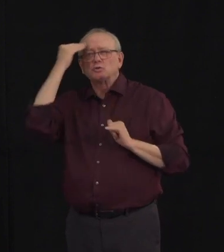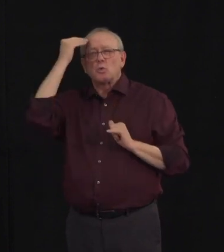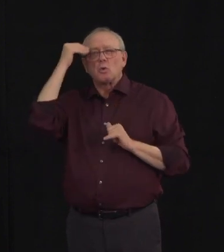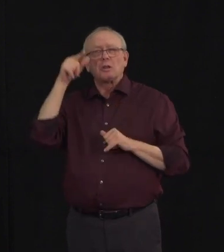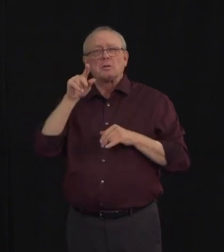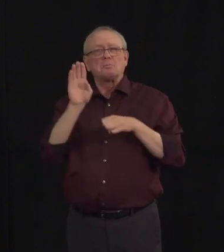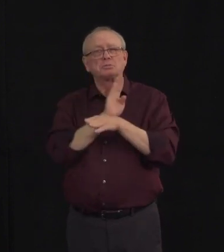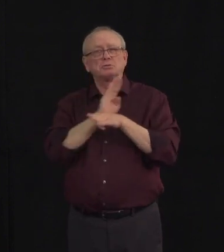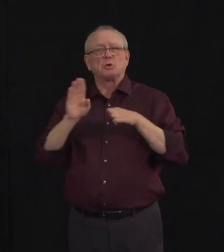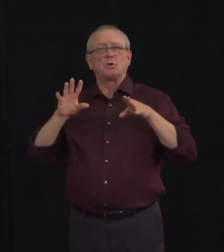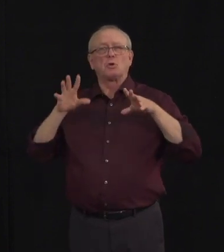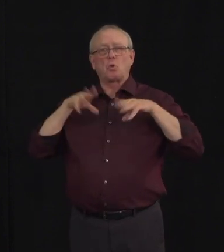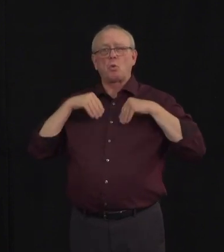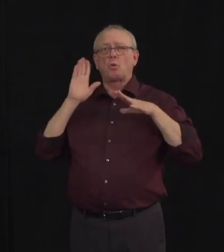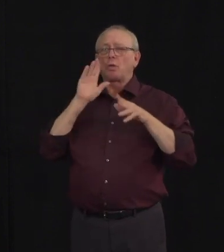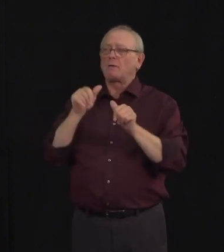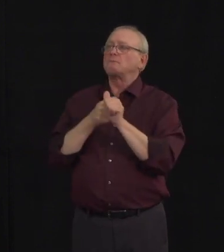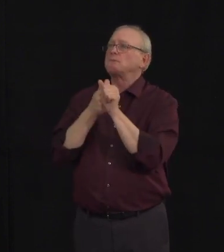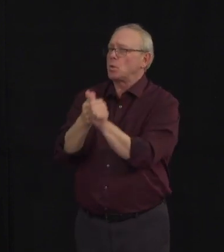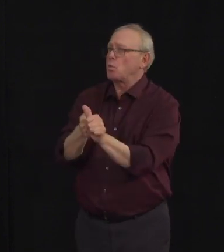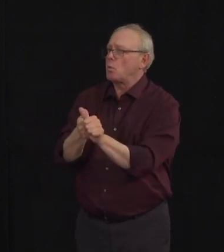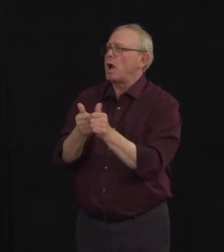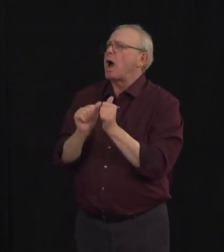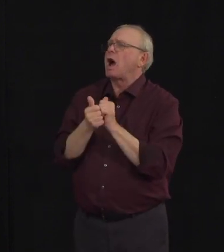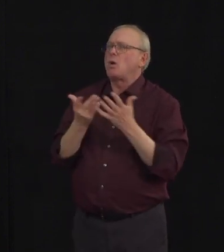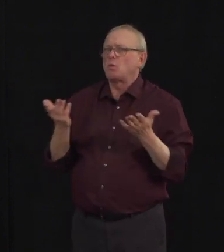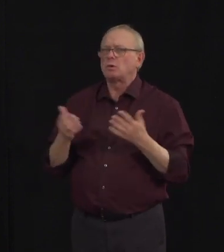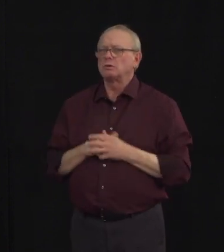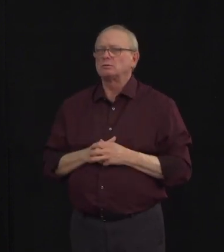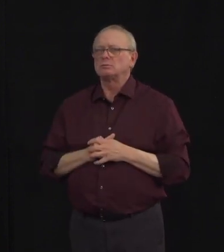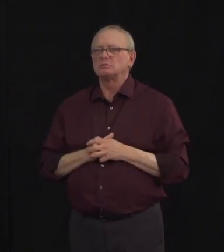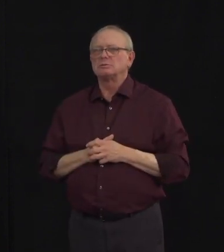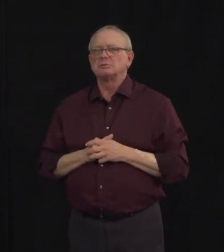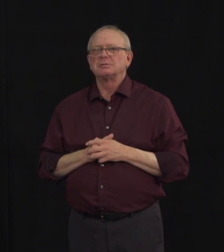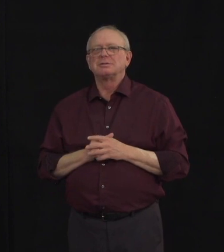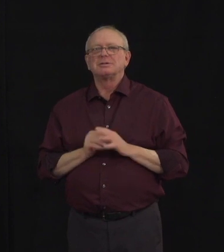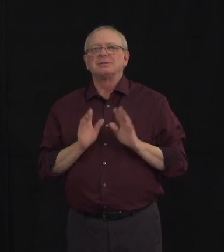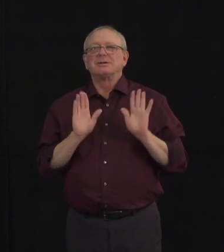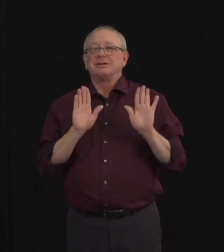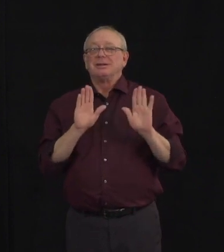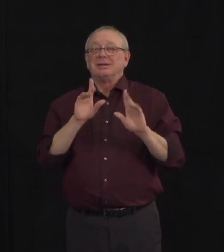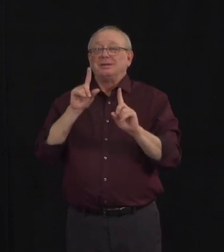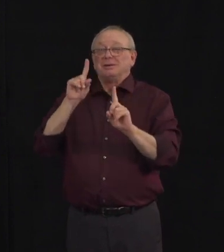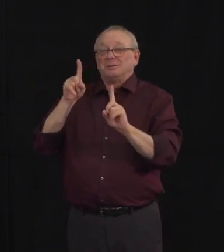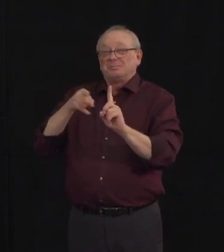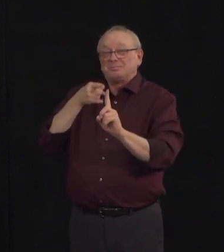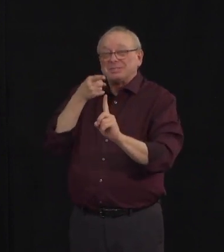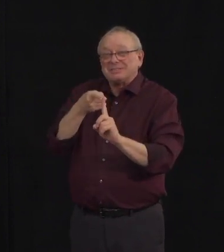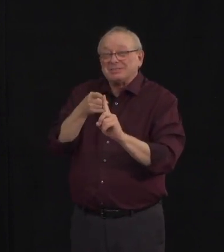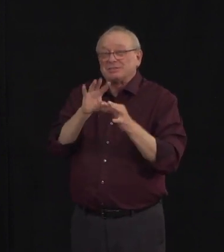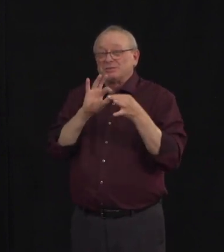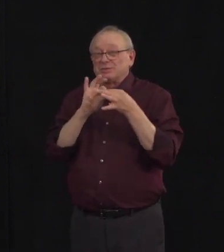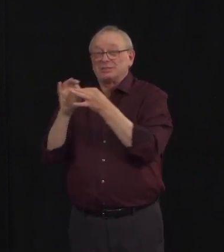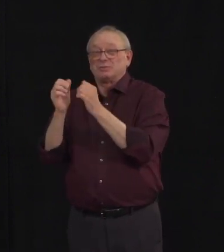so actually, with respect to specific questions around the guidelines, I'll actually let Dr. Hinshaw speak to that.